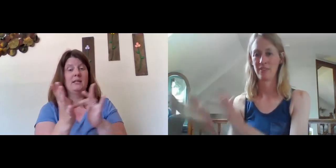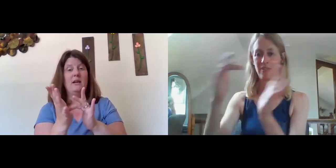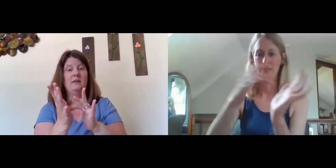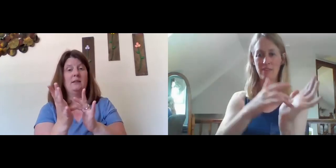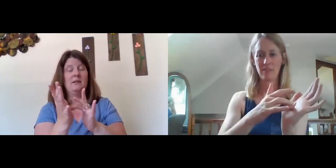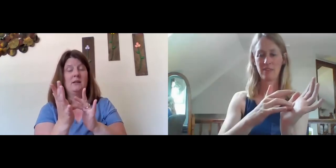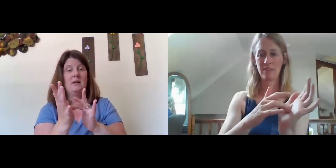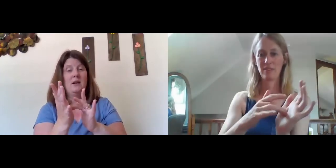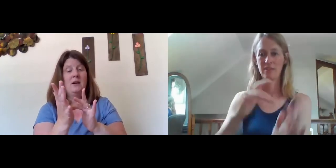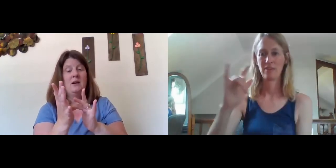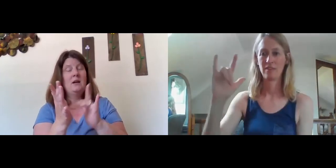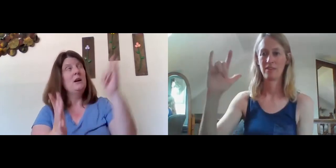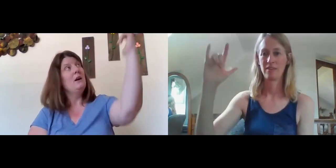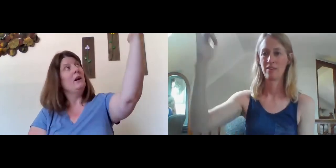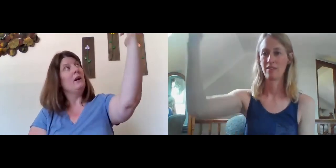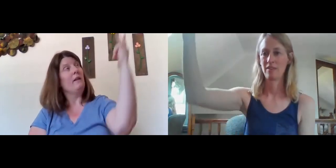Jesus